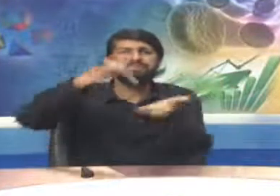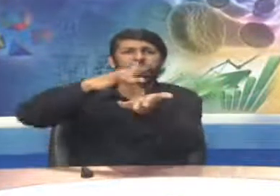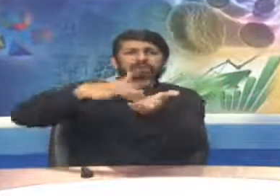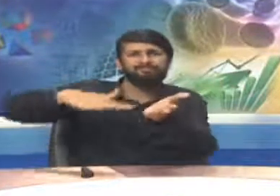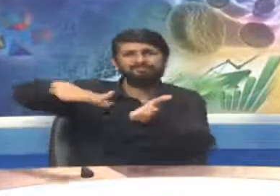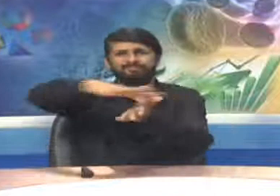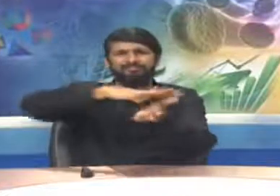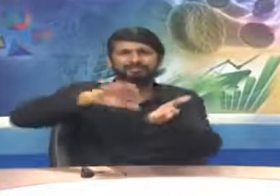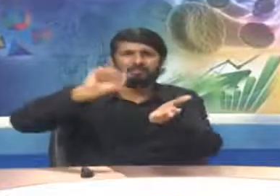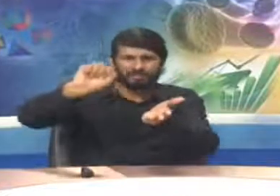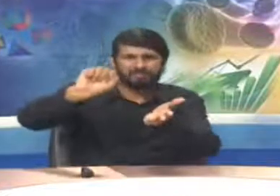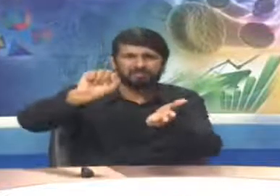the